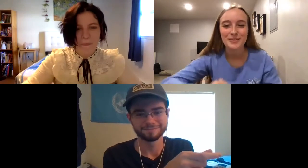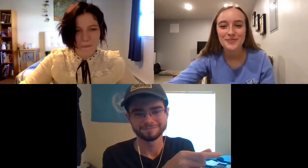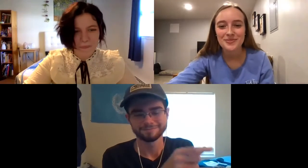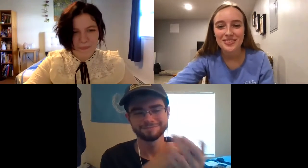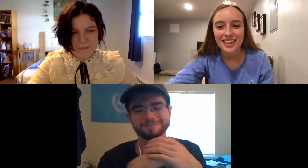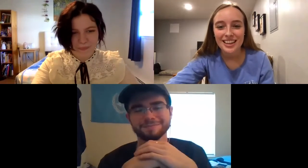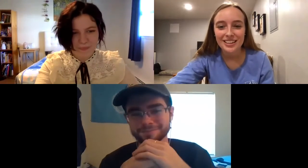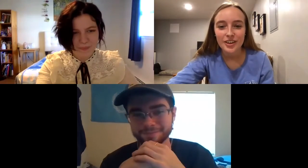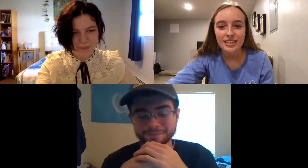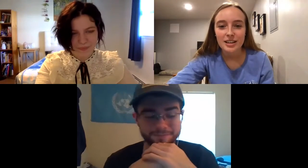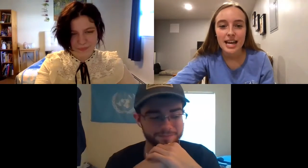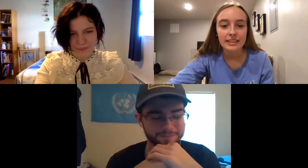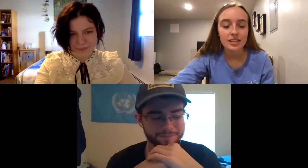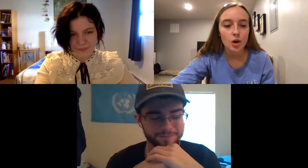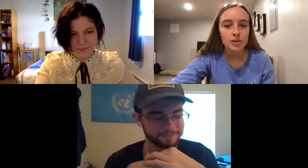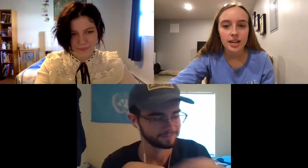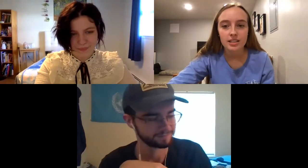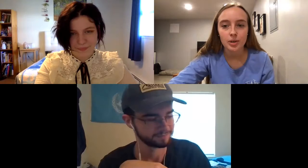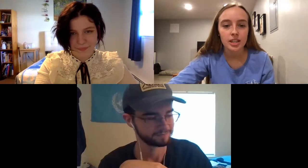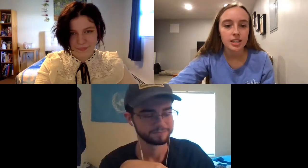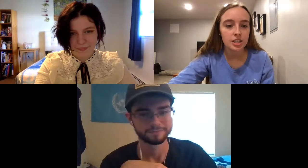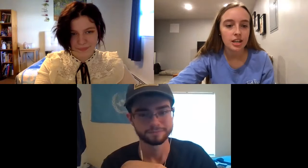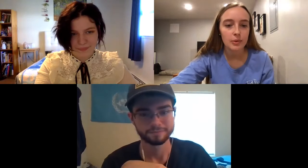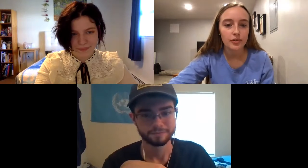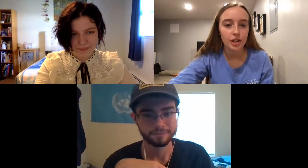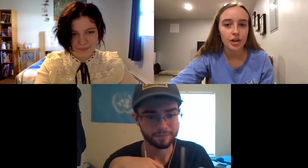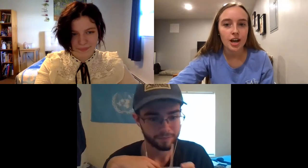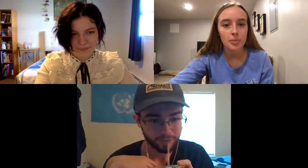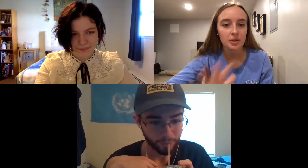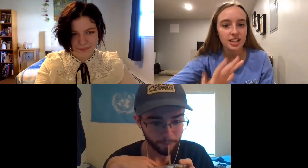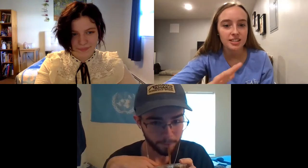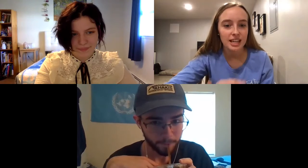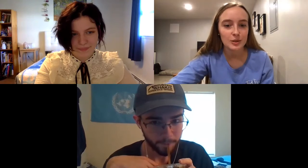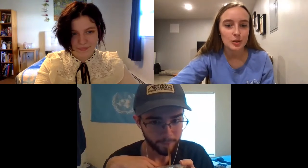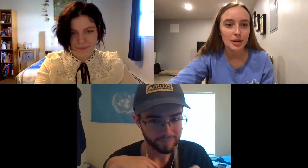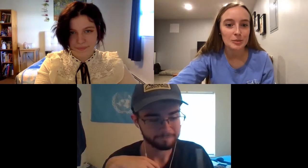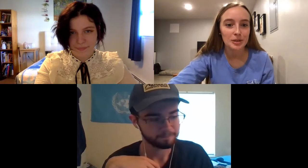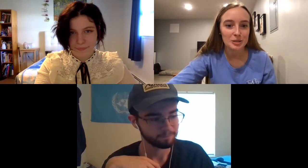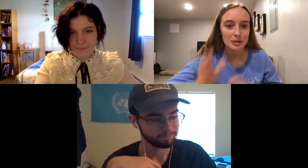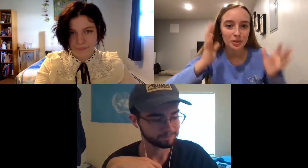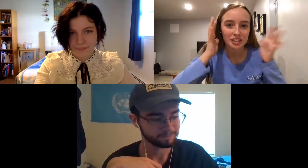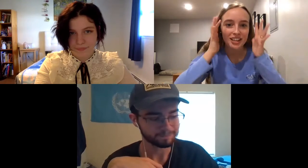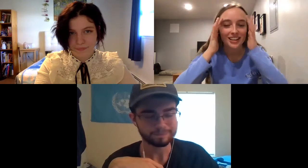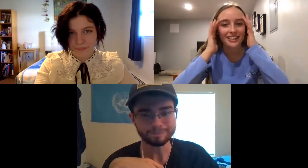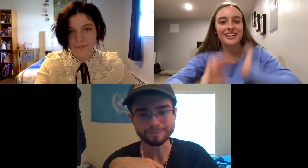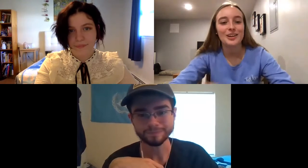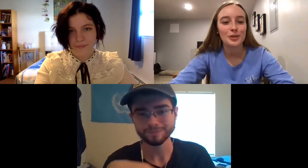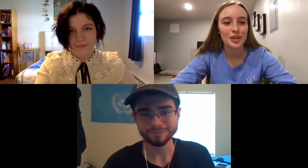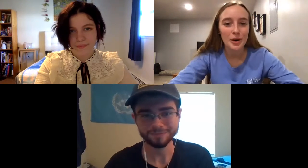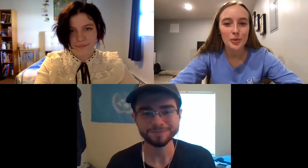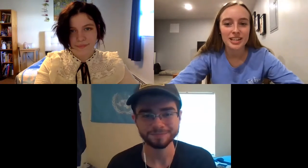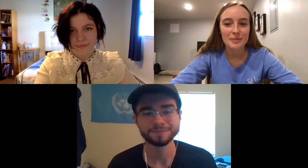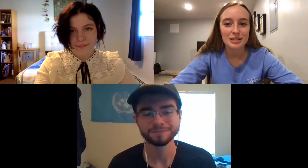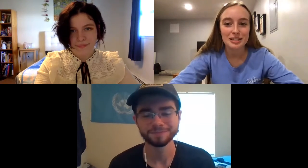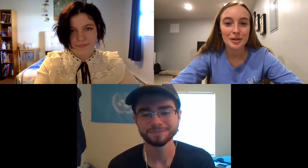Yeah. Great. And that's all the signs that we're going to teach today. We figured about 10 signs was about as much as people could, could handle